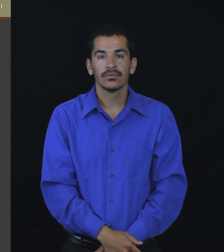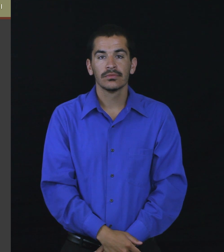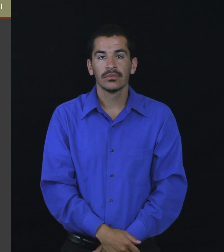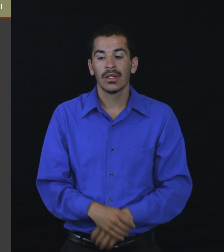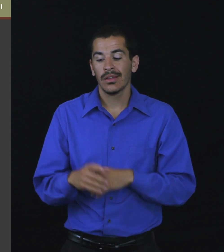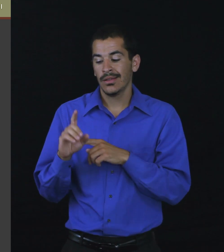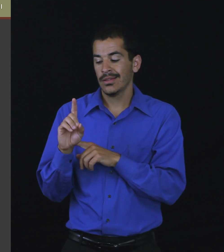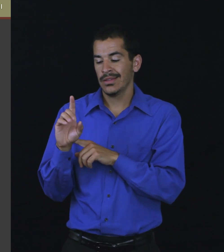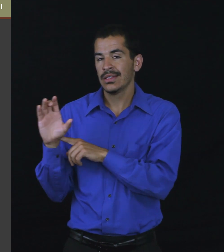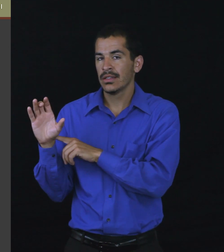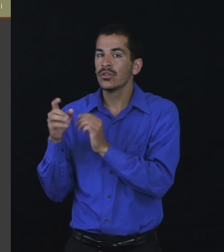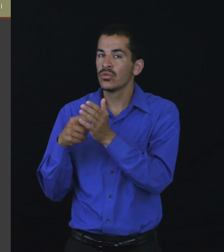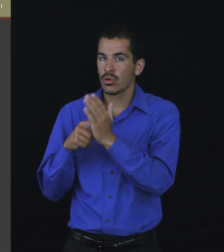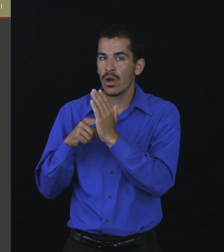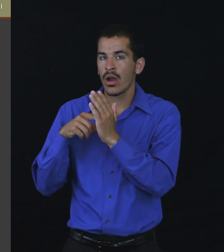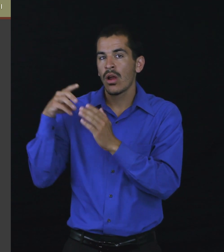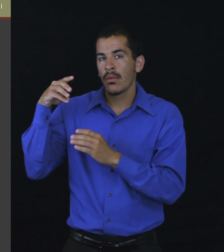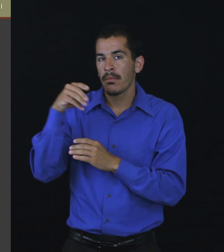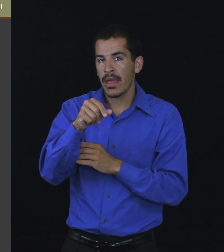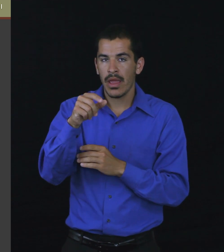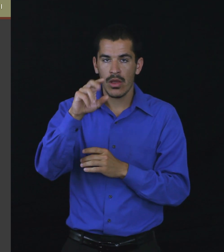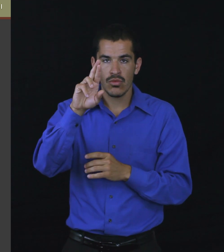DCC will have to pay rent,